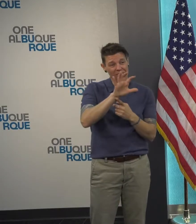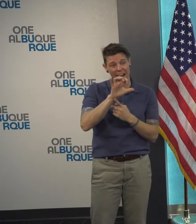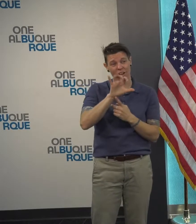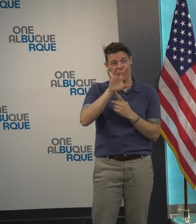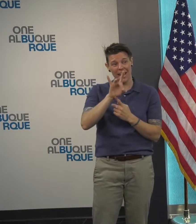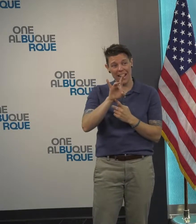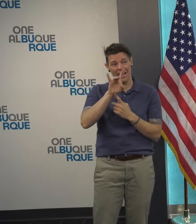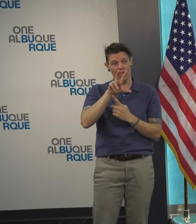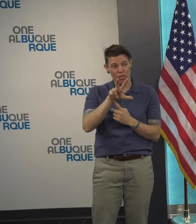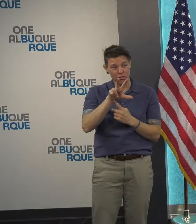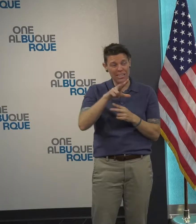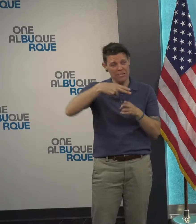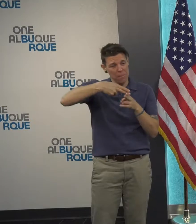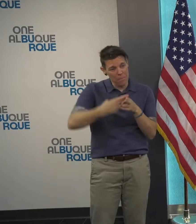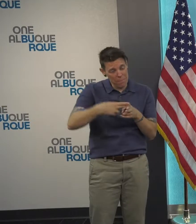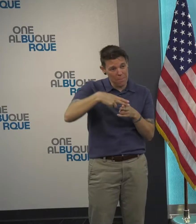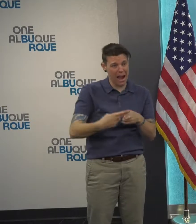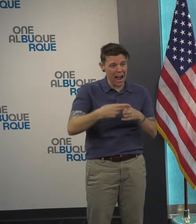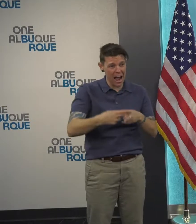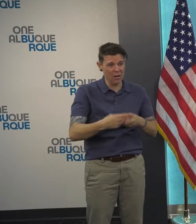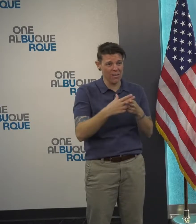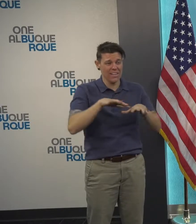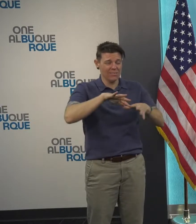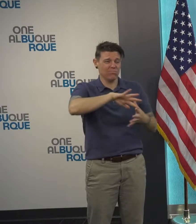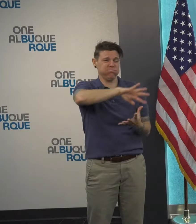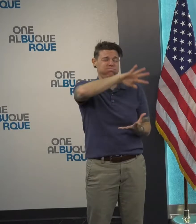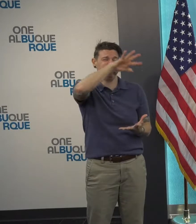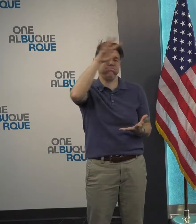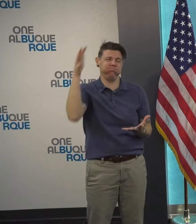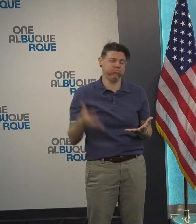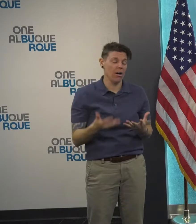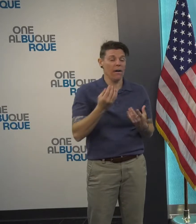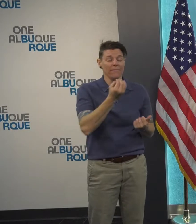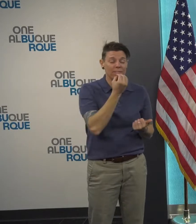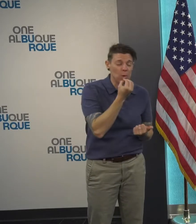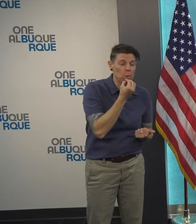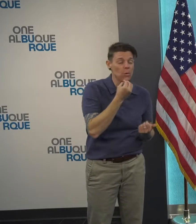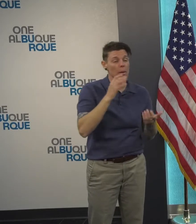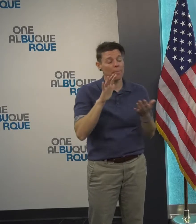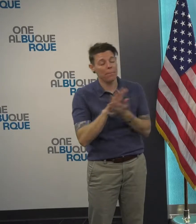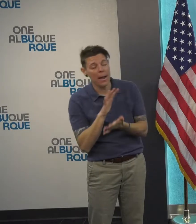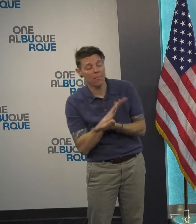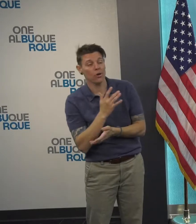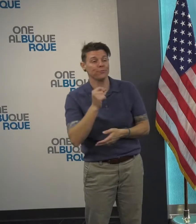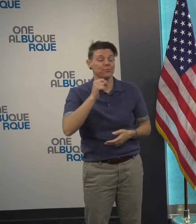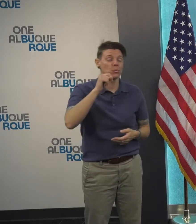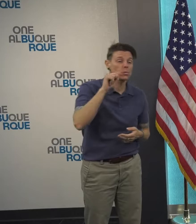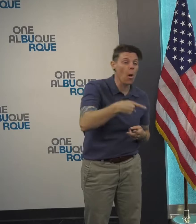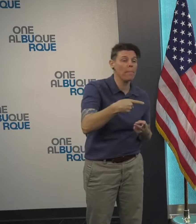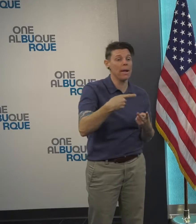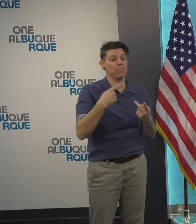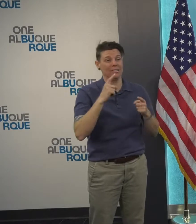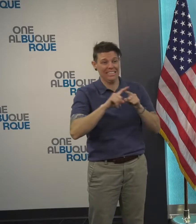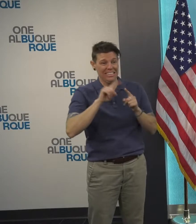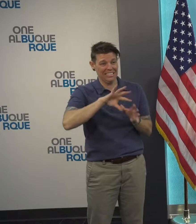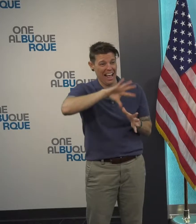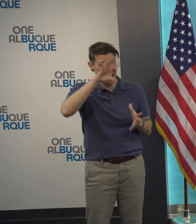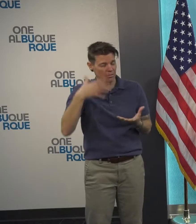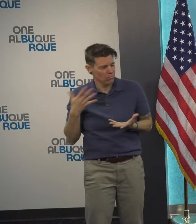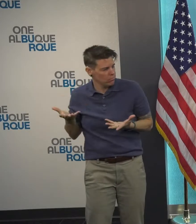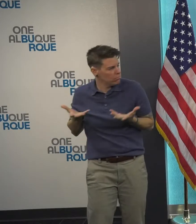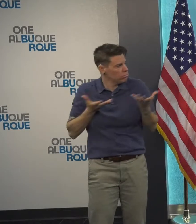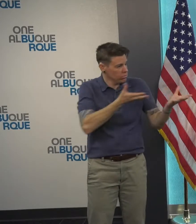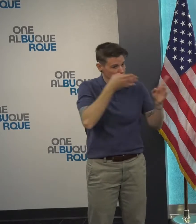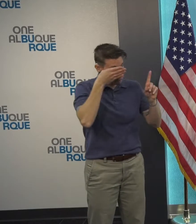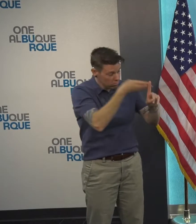and hygiene products and paper goods and cleaning supplies that were delivered last week. So thank you so much to everyone who helped in that